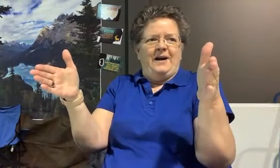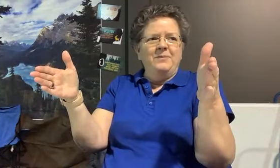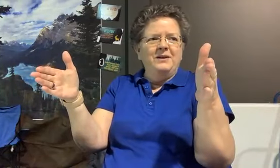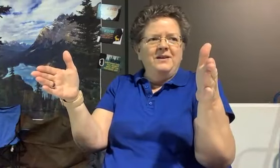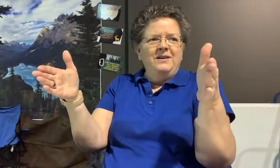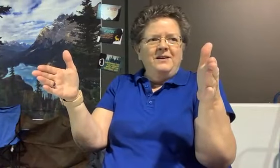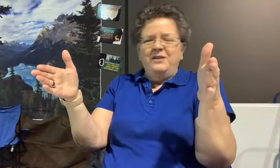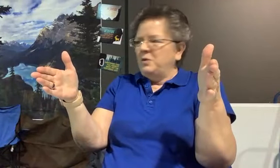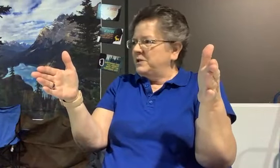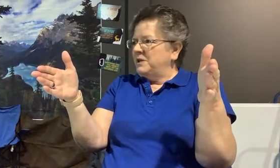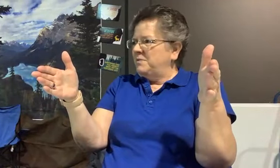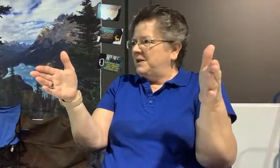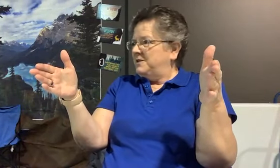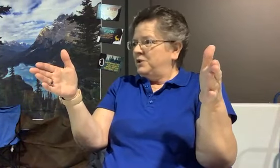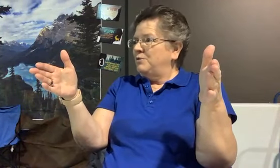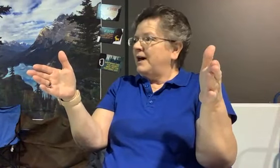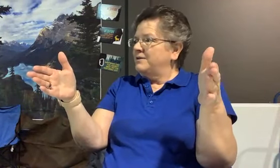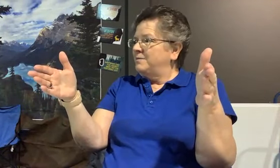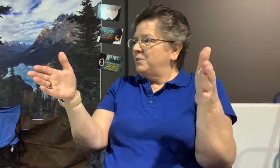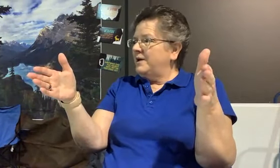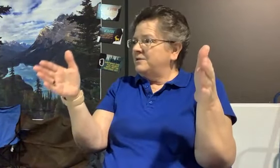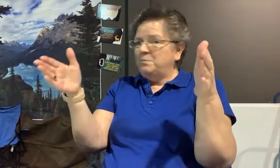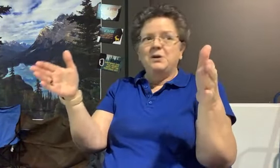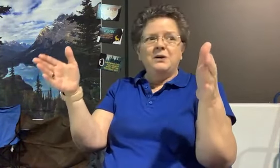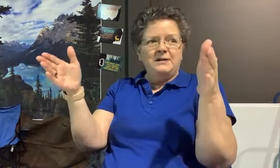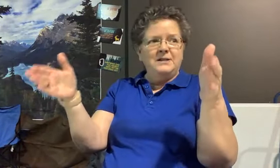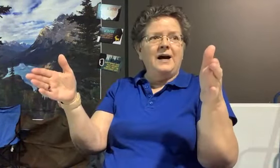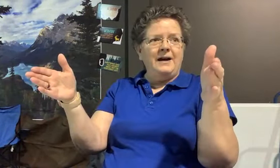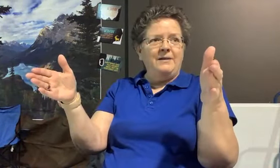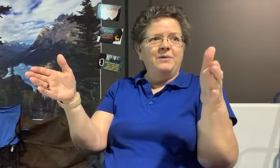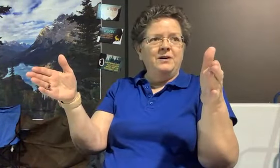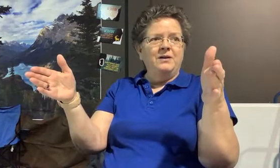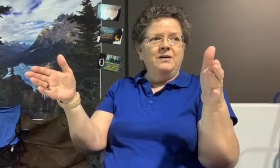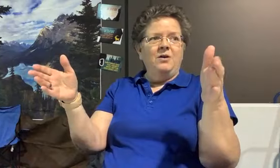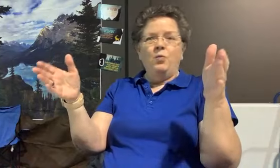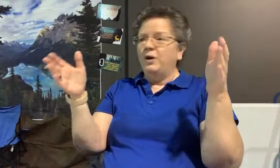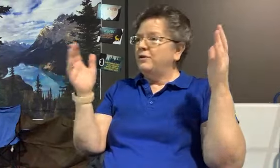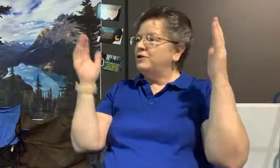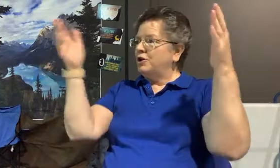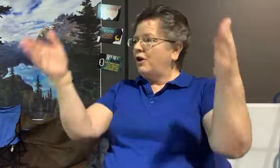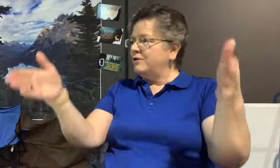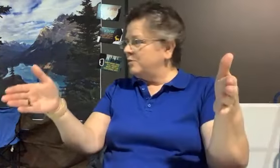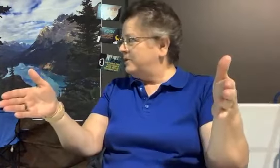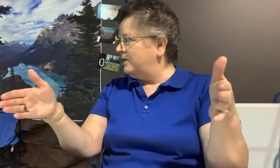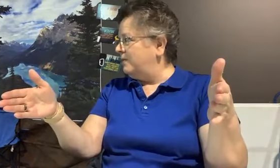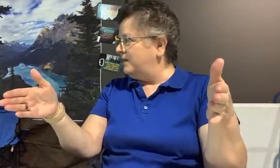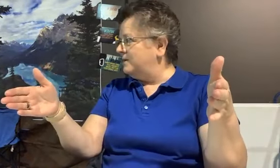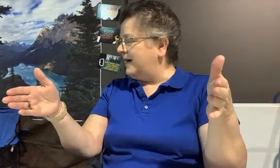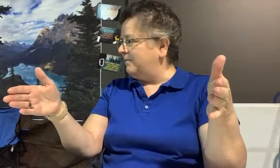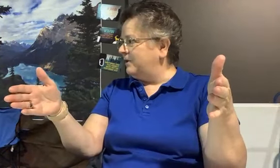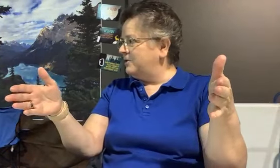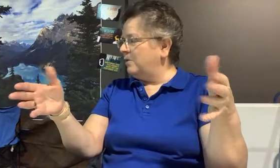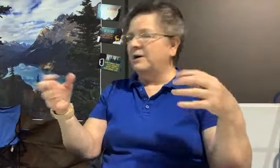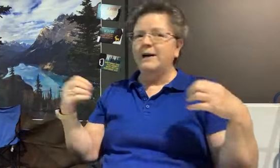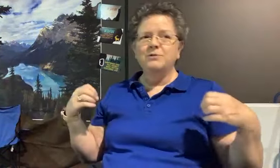time there was going to be this 2,000 plus period time where the church was going to be established, where God was